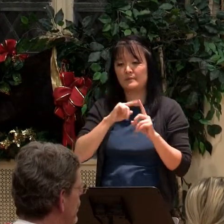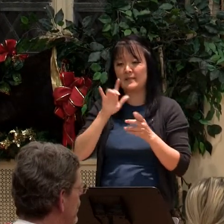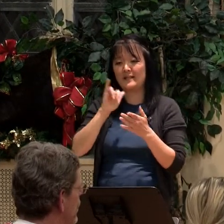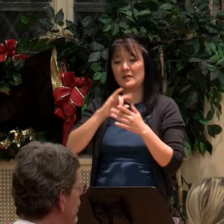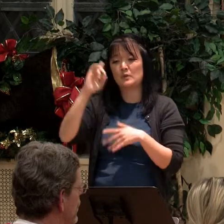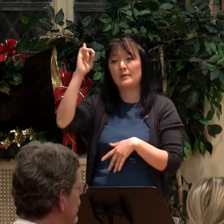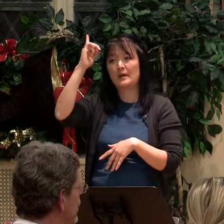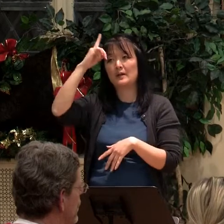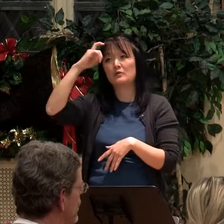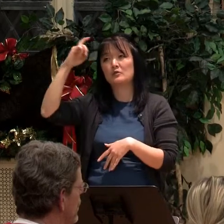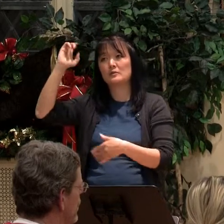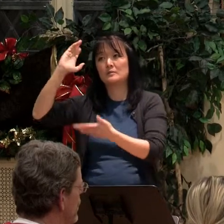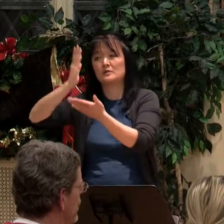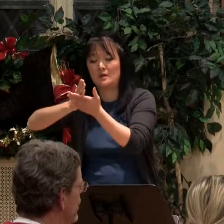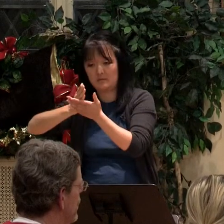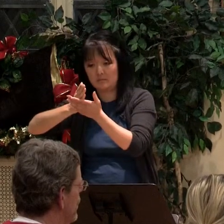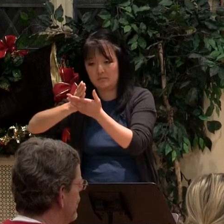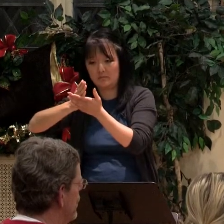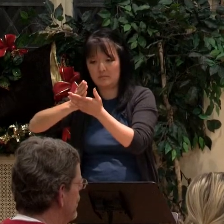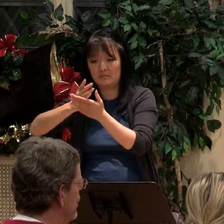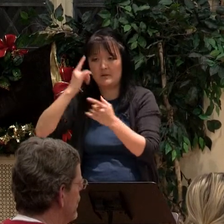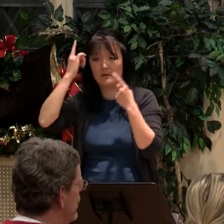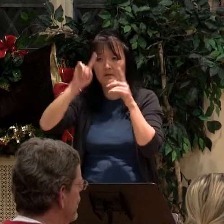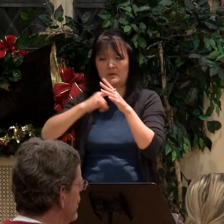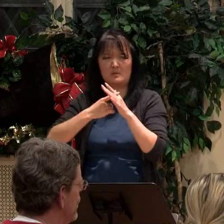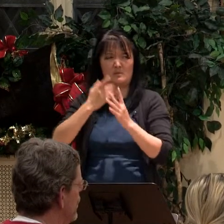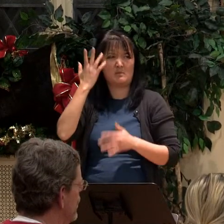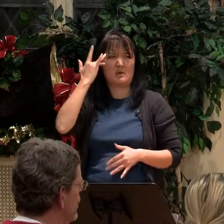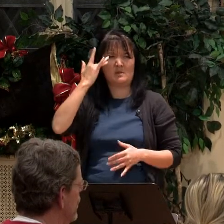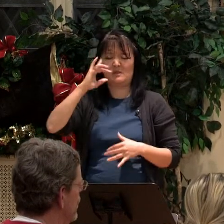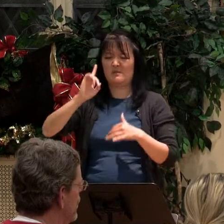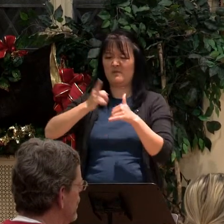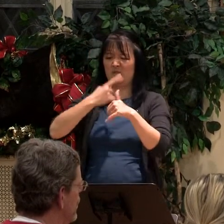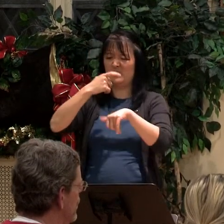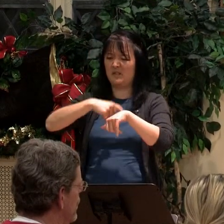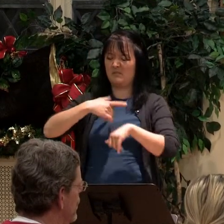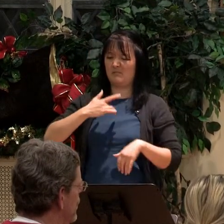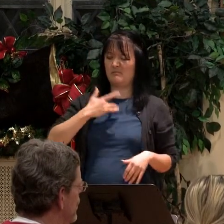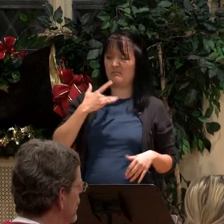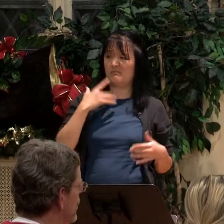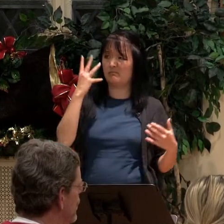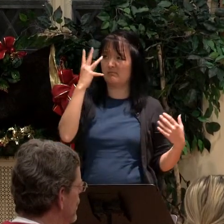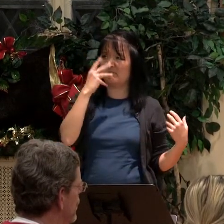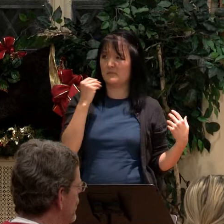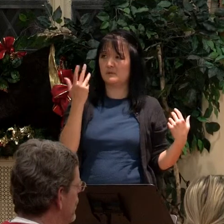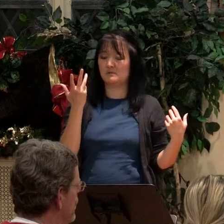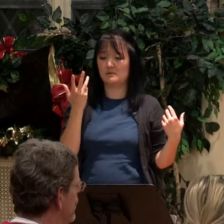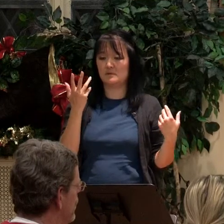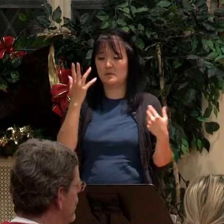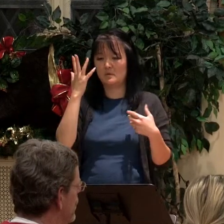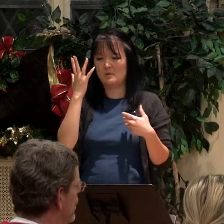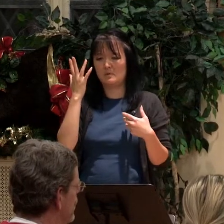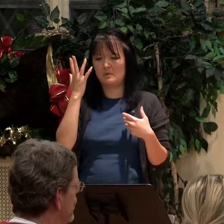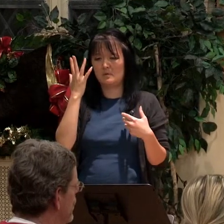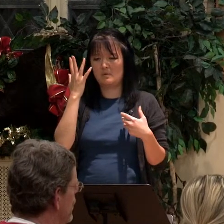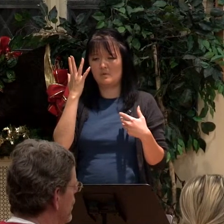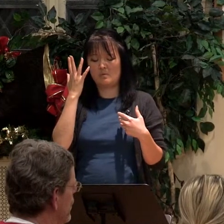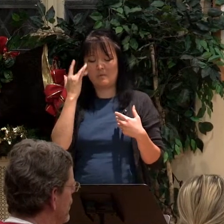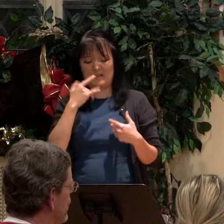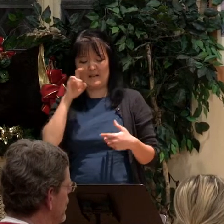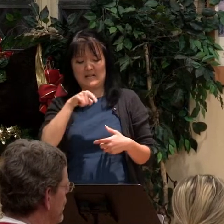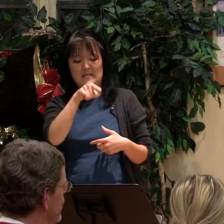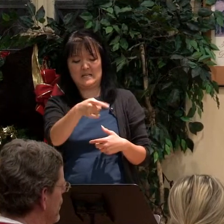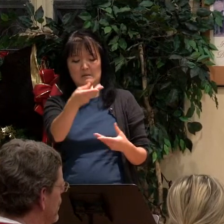daydream stops and my thoughts start, because why was that the first time I felt beautiful? Why did it take him to make me feel good